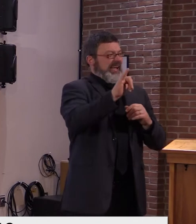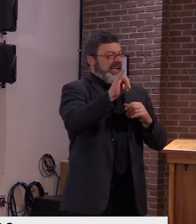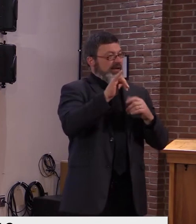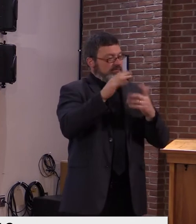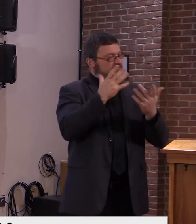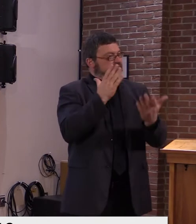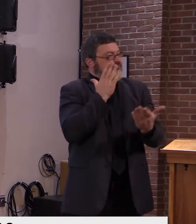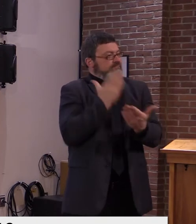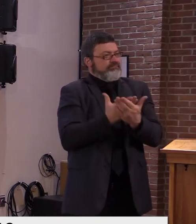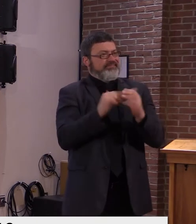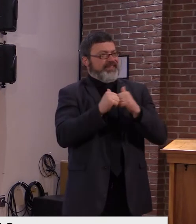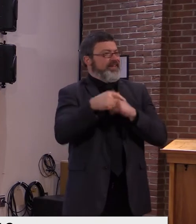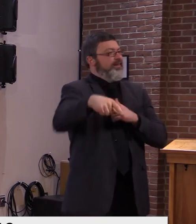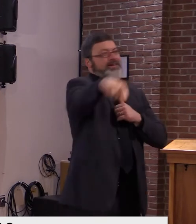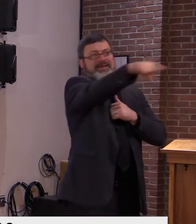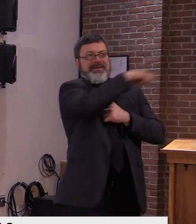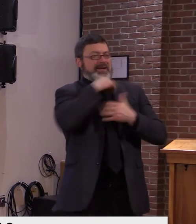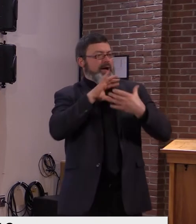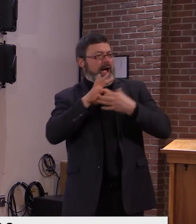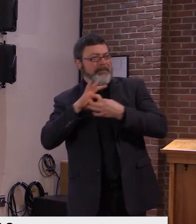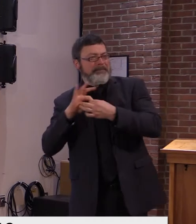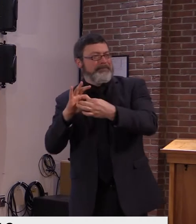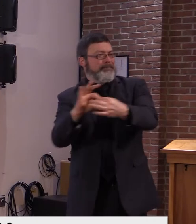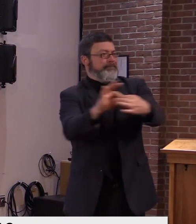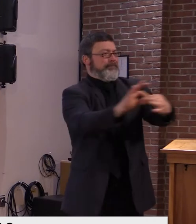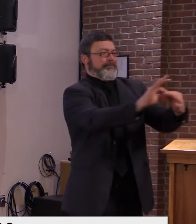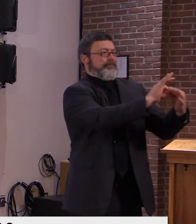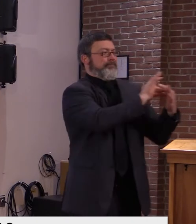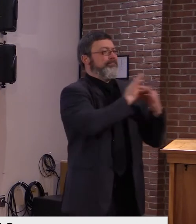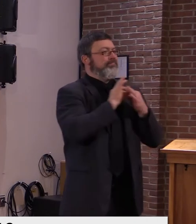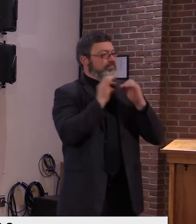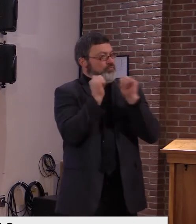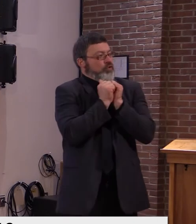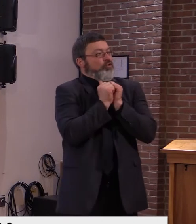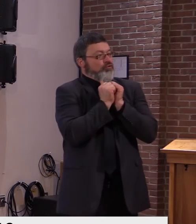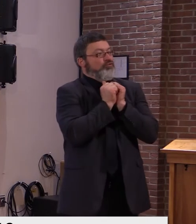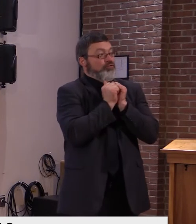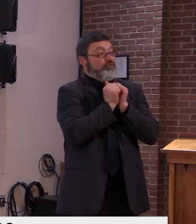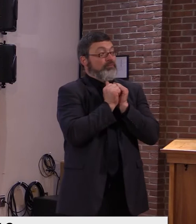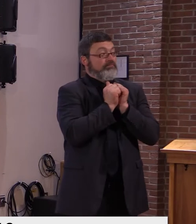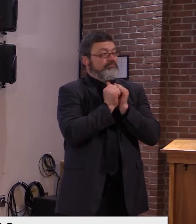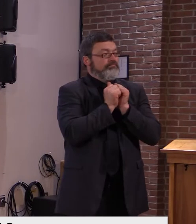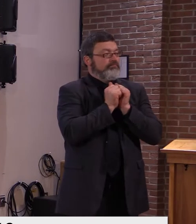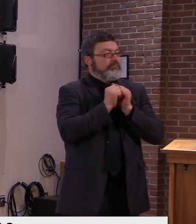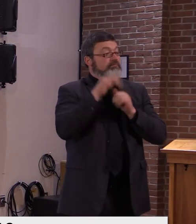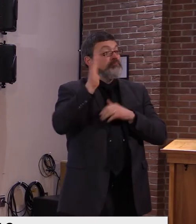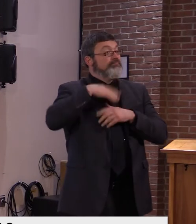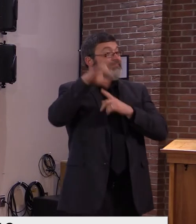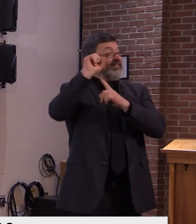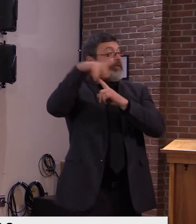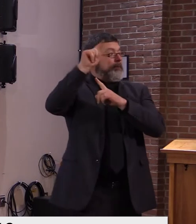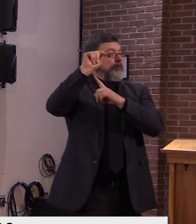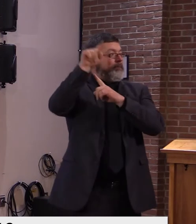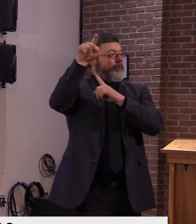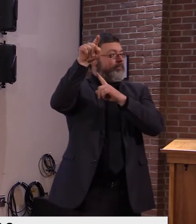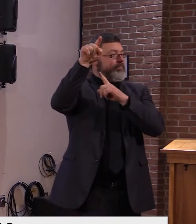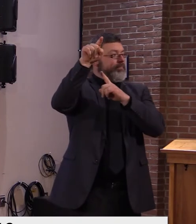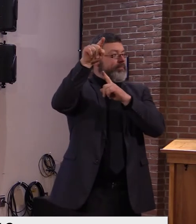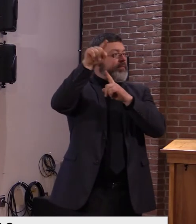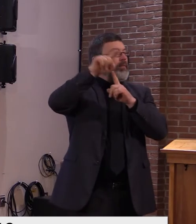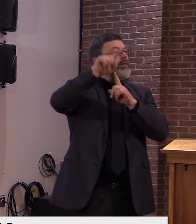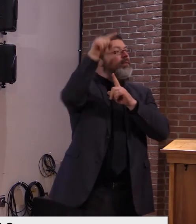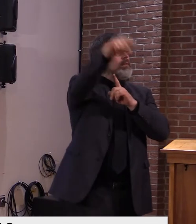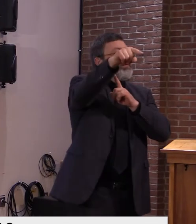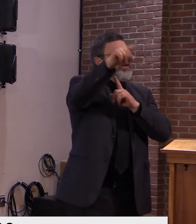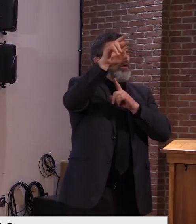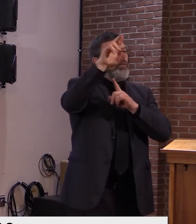pandemic. Michael Clark, the superintendent for the Grand Isle Supervisory Union, sent me an email describing how things went in his